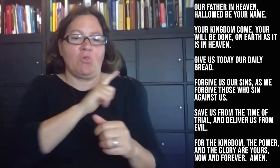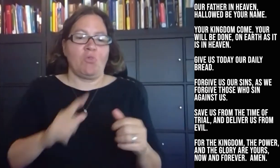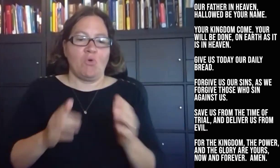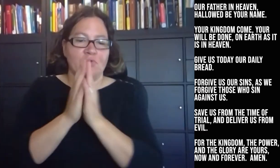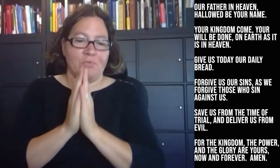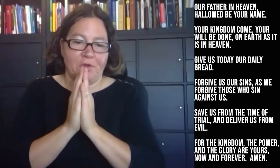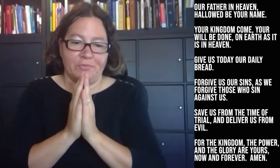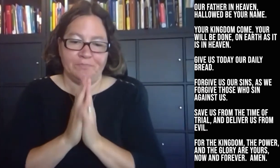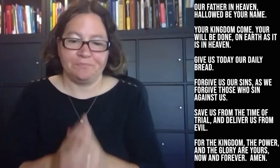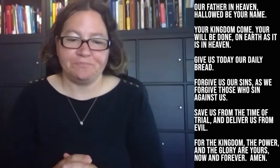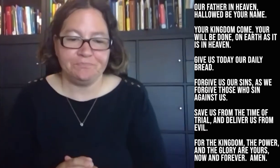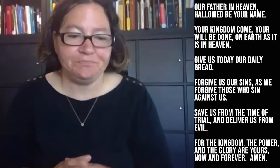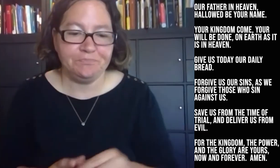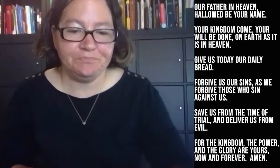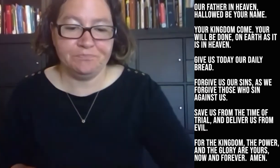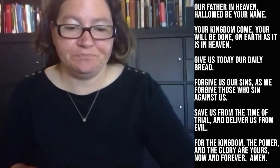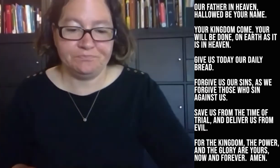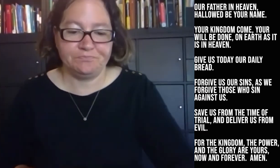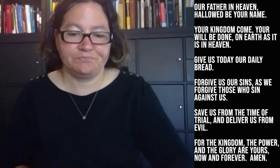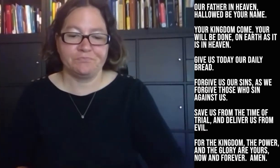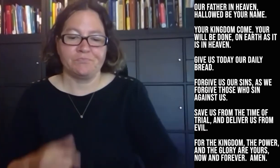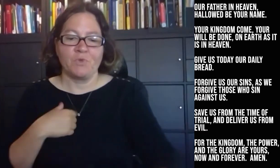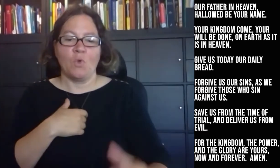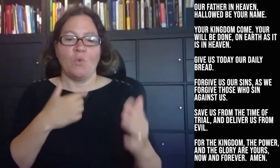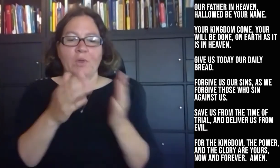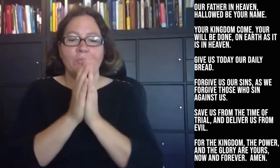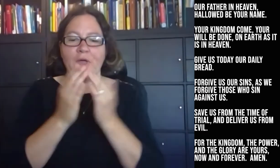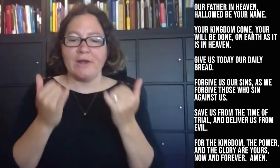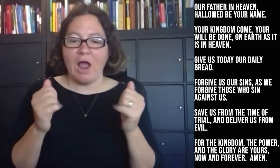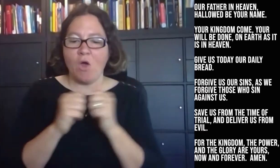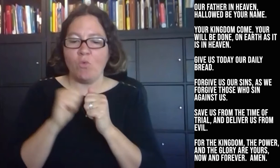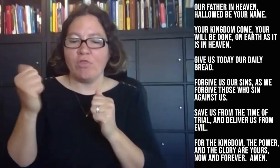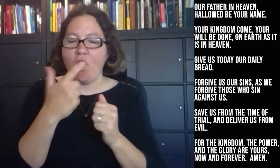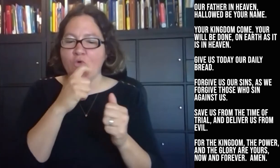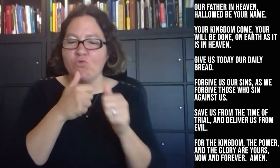We invite you to sign the Lord's Prayer with us. This will not be voiced.